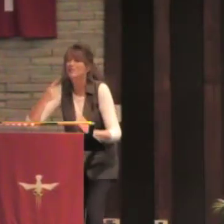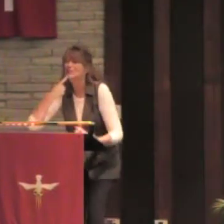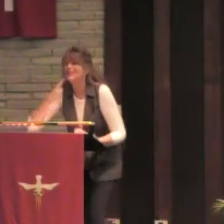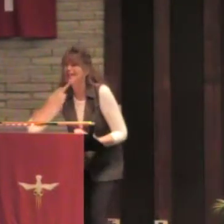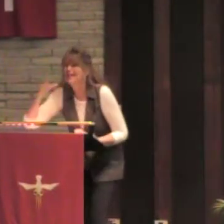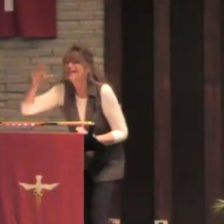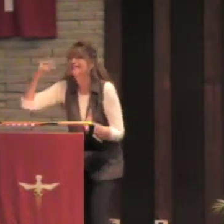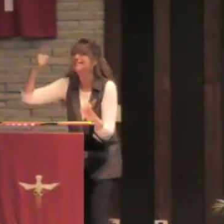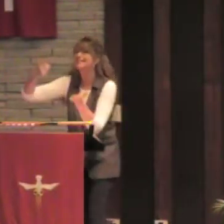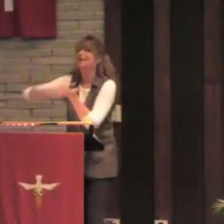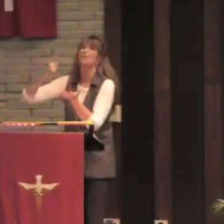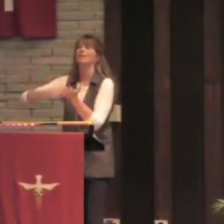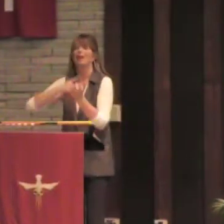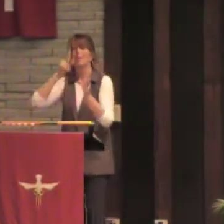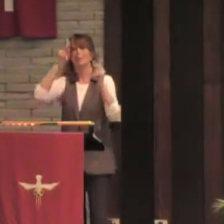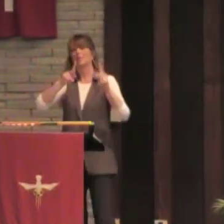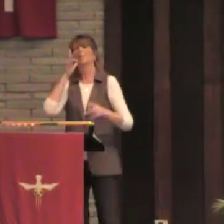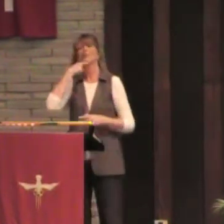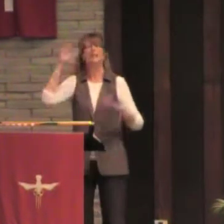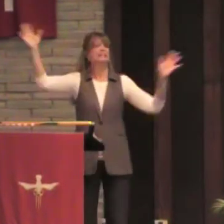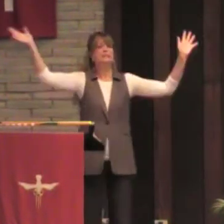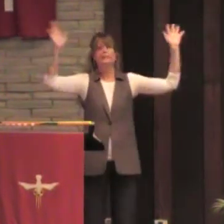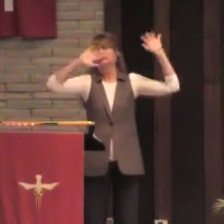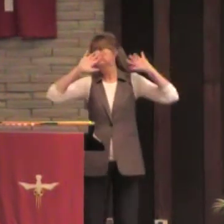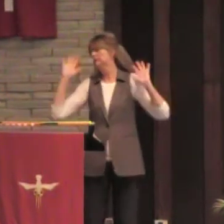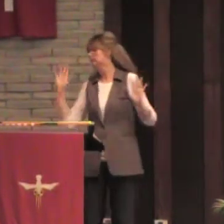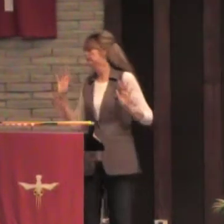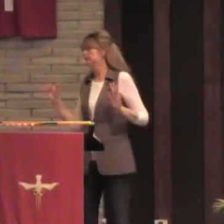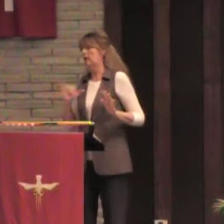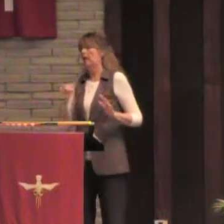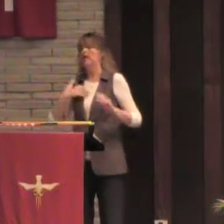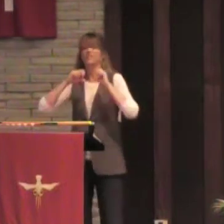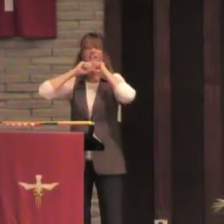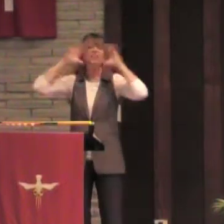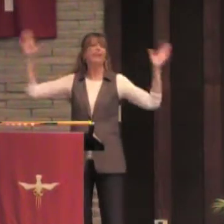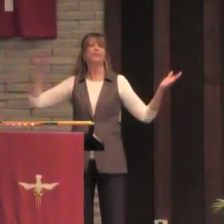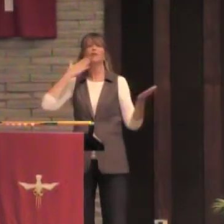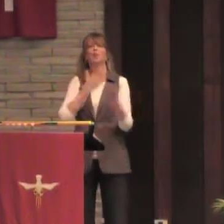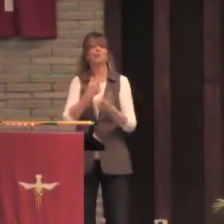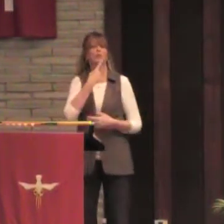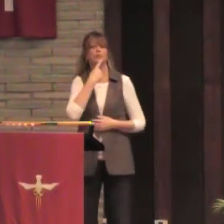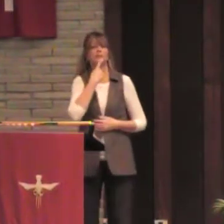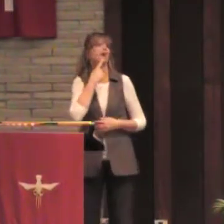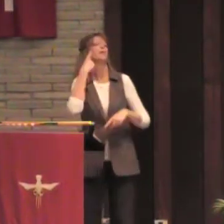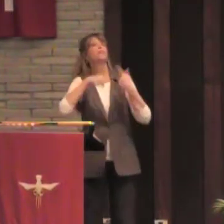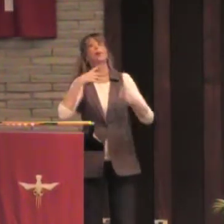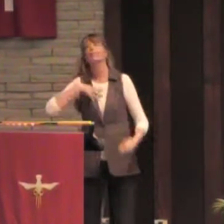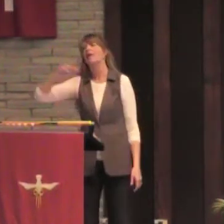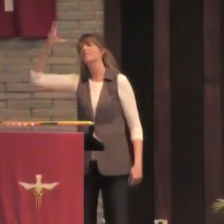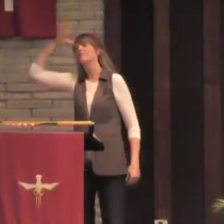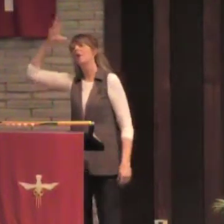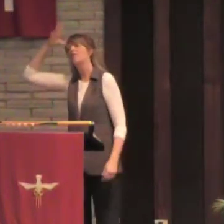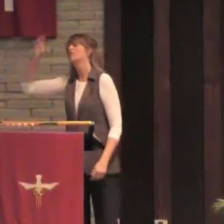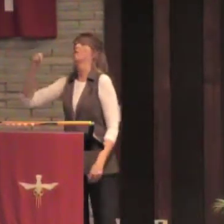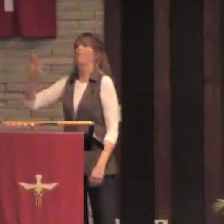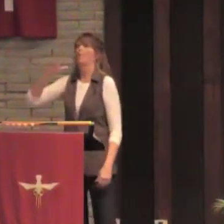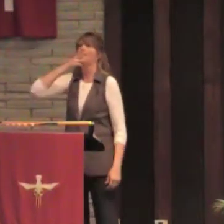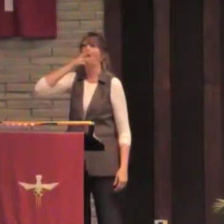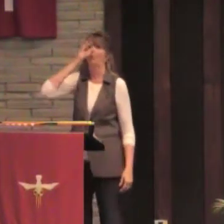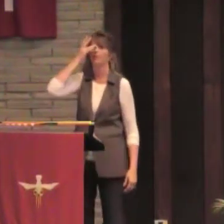died. You know, sadly, sometimes the response from the adult children